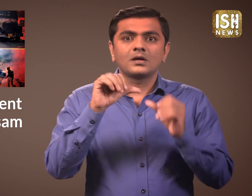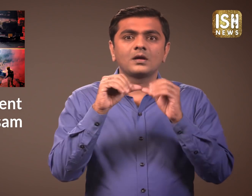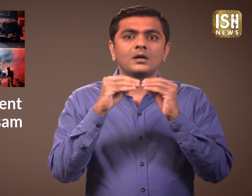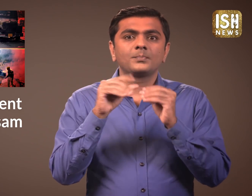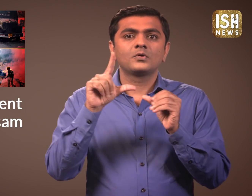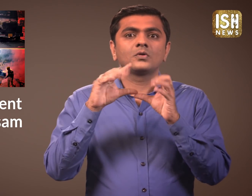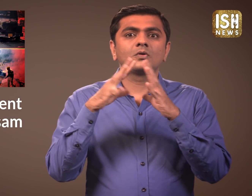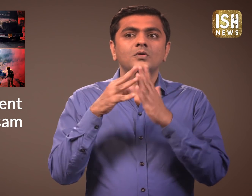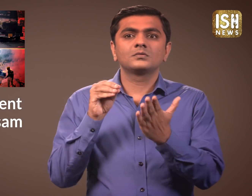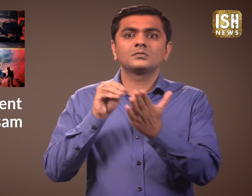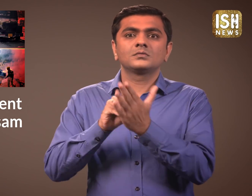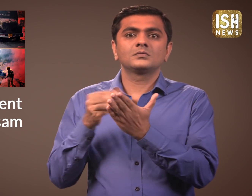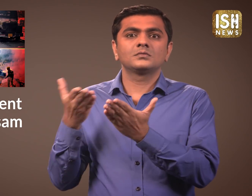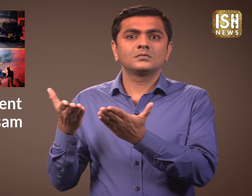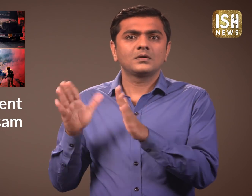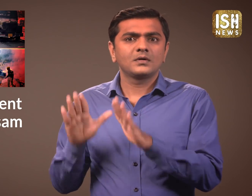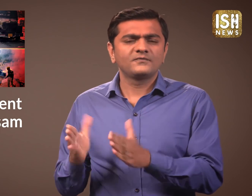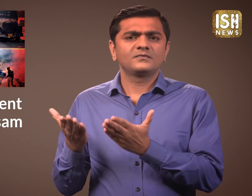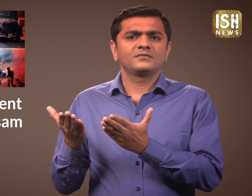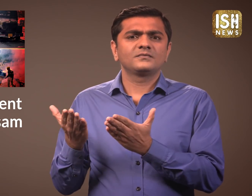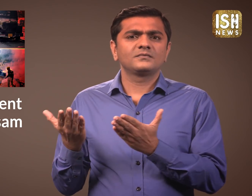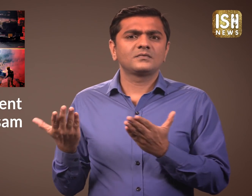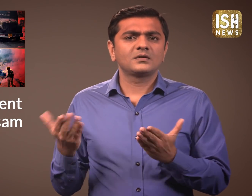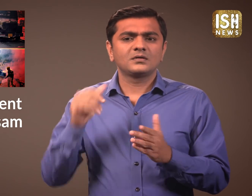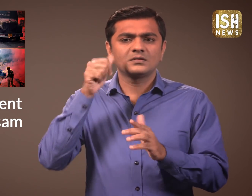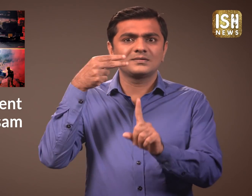But now the CAB has its own rules regarding citizenship.